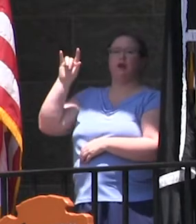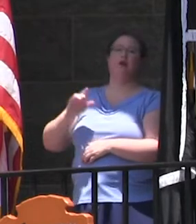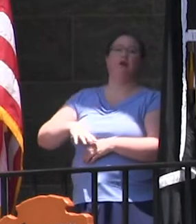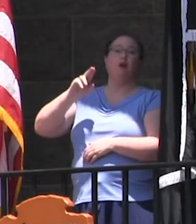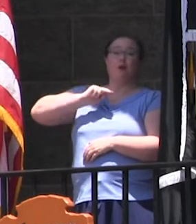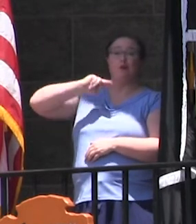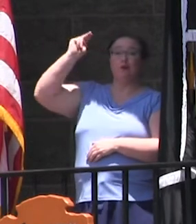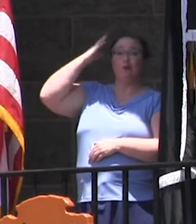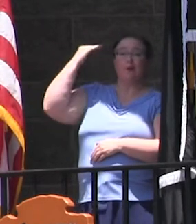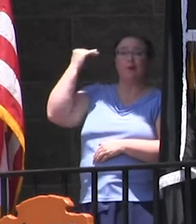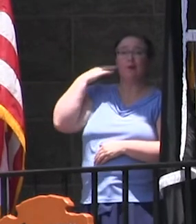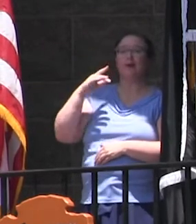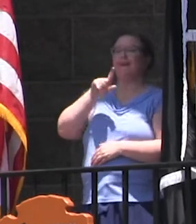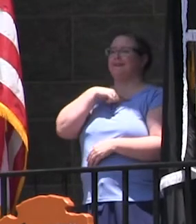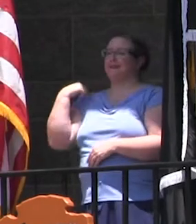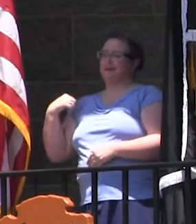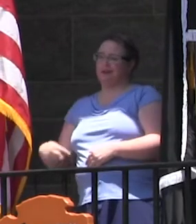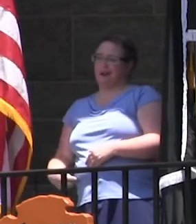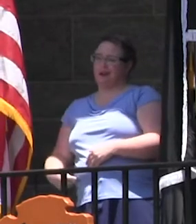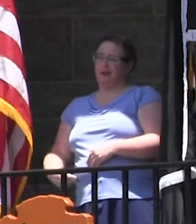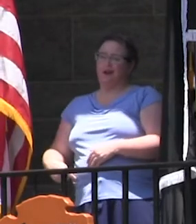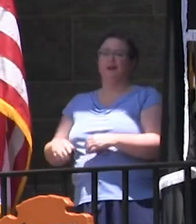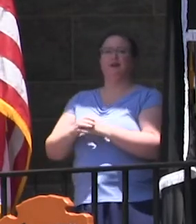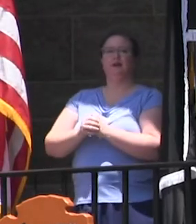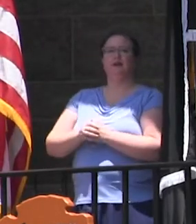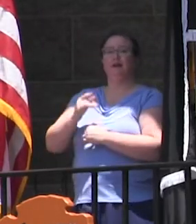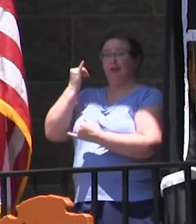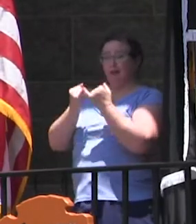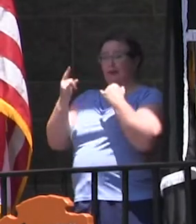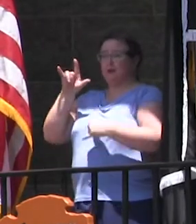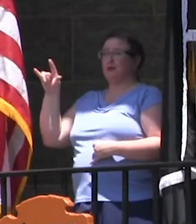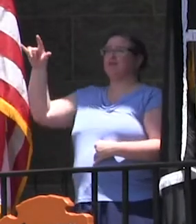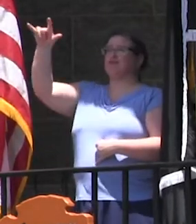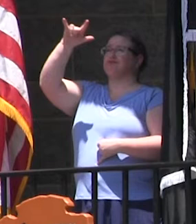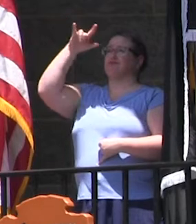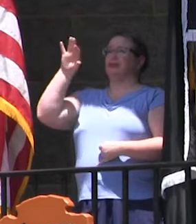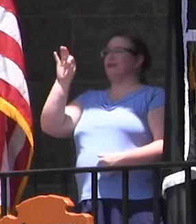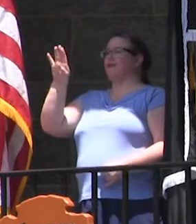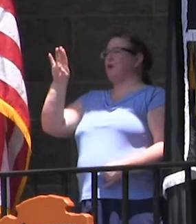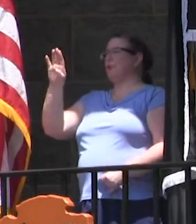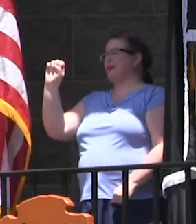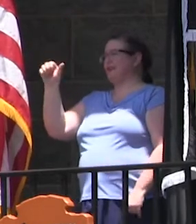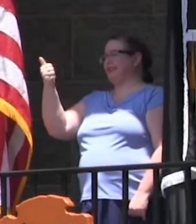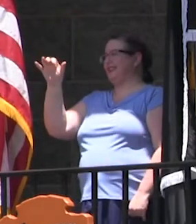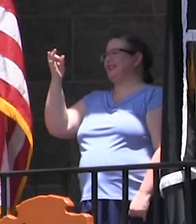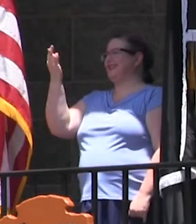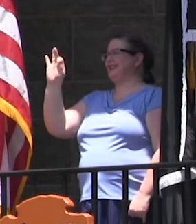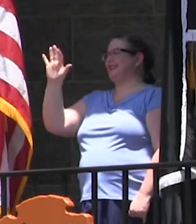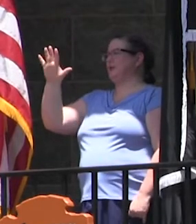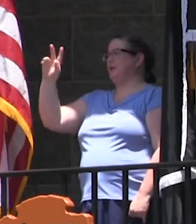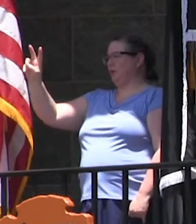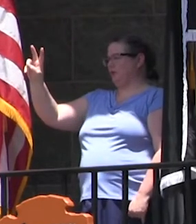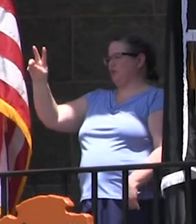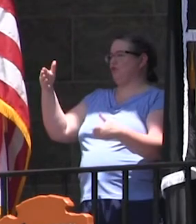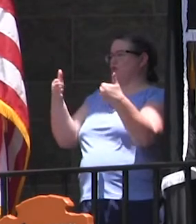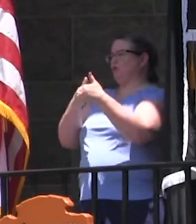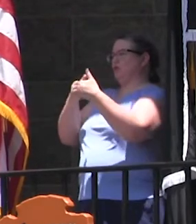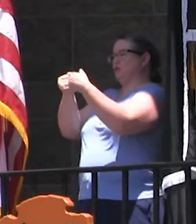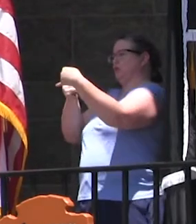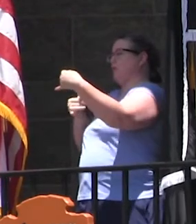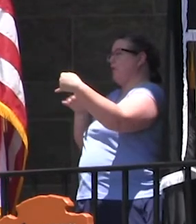and Soviet aircraft. He led his last aerial patrol mission on February 10, 1952, near the Manchurian